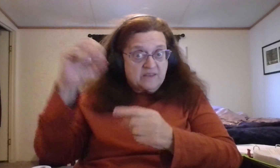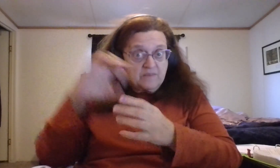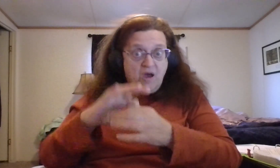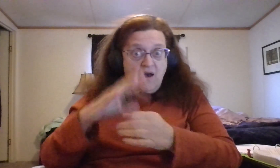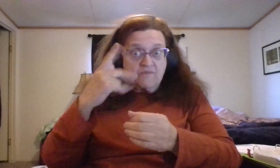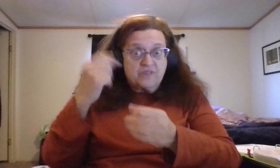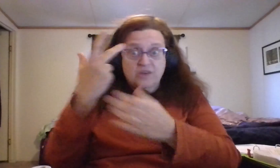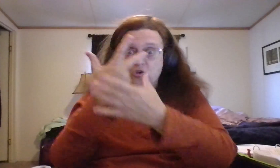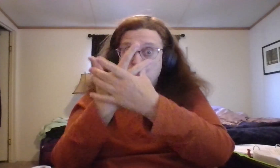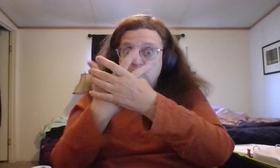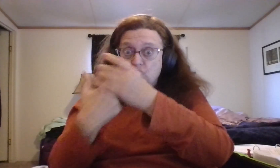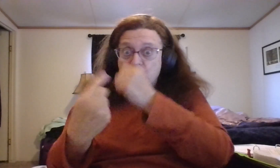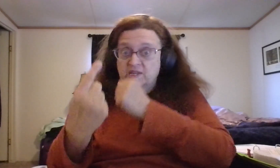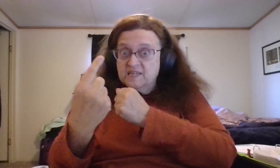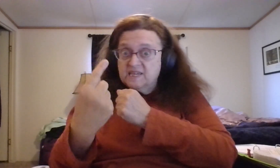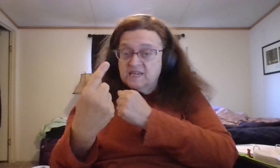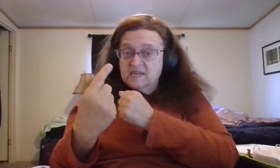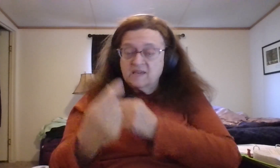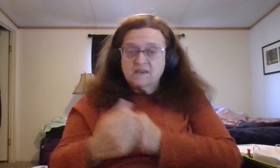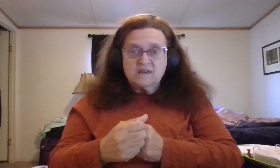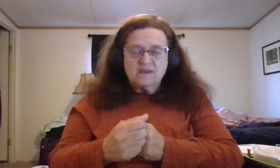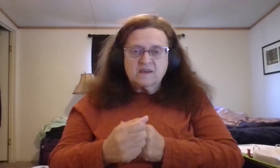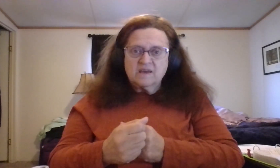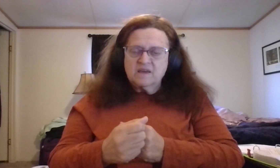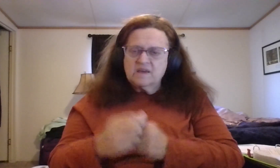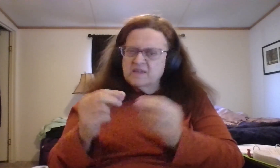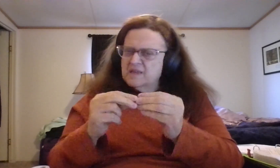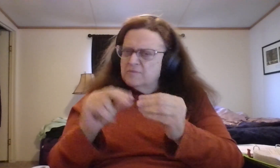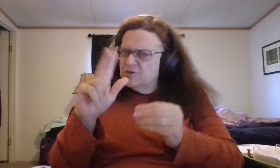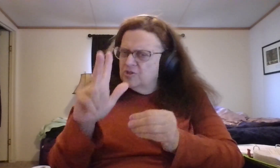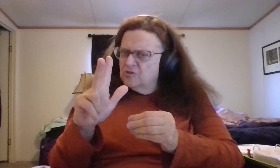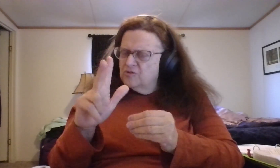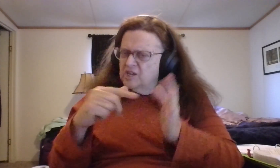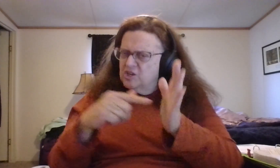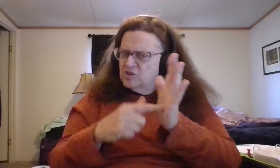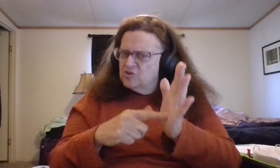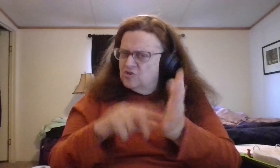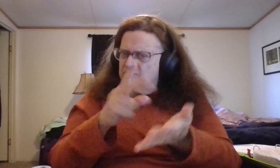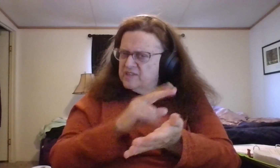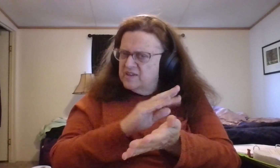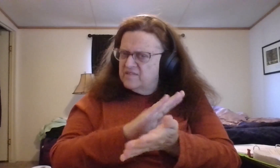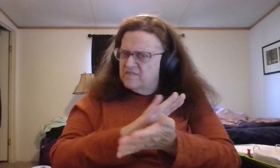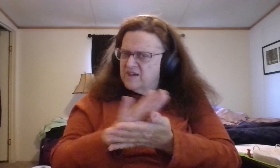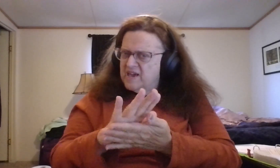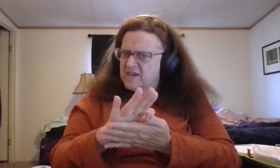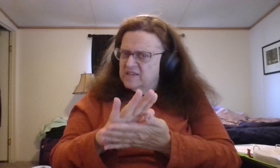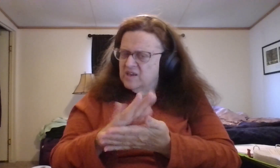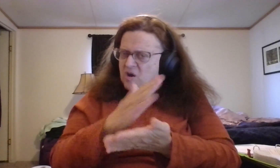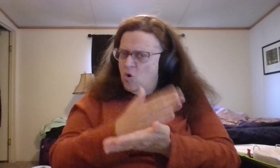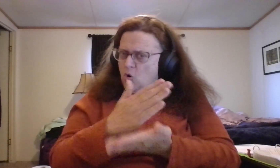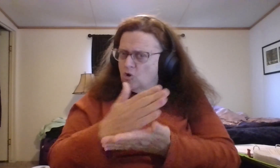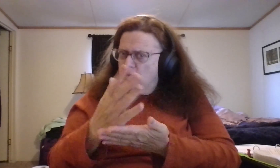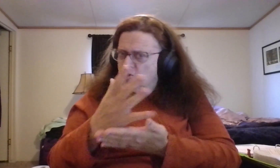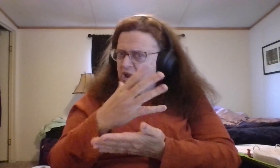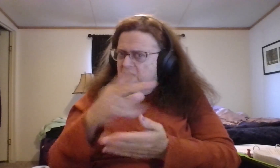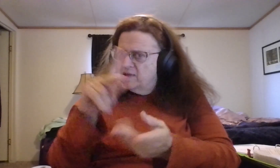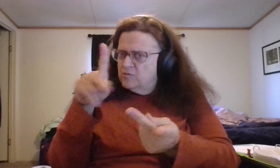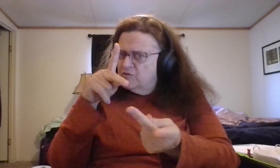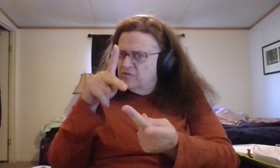Trinity. The number 3 shows divine order and perfection.